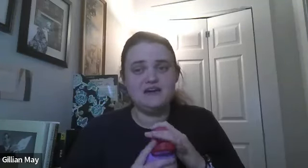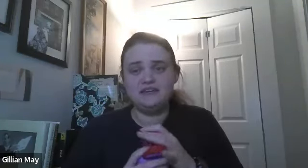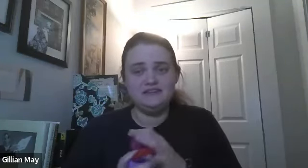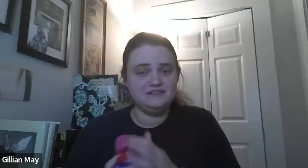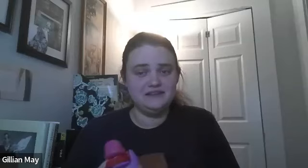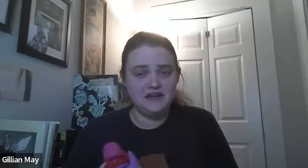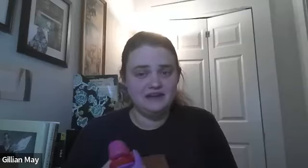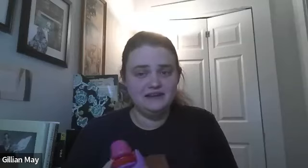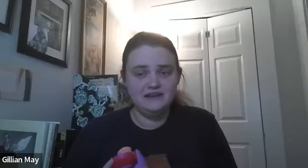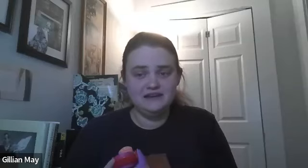have? Anything like that?